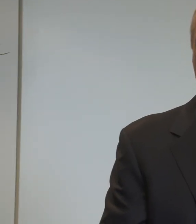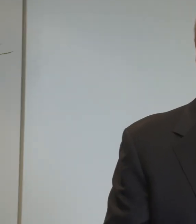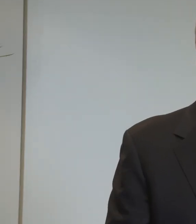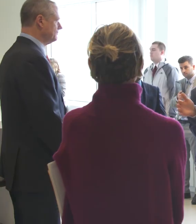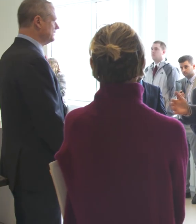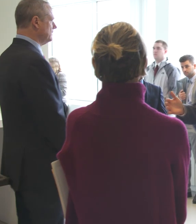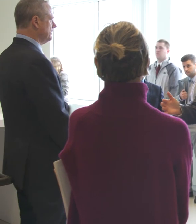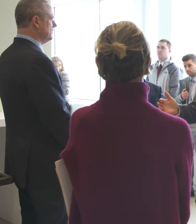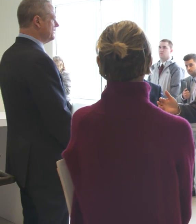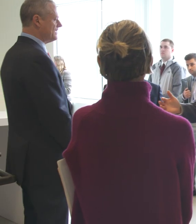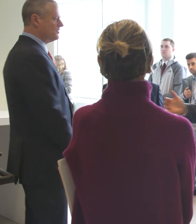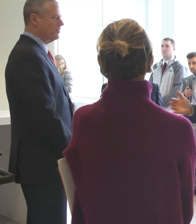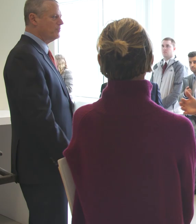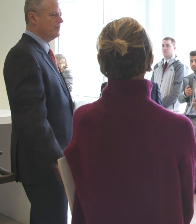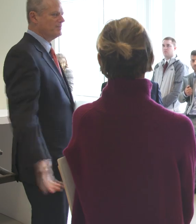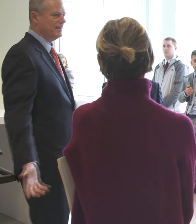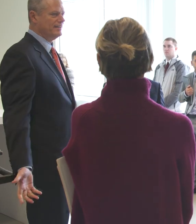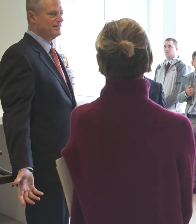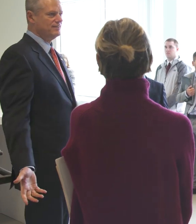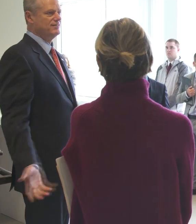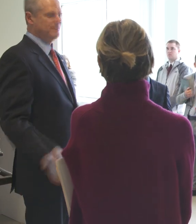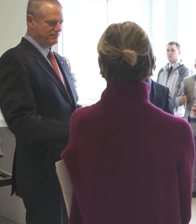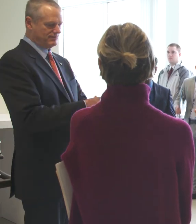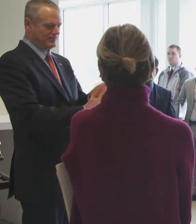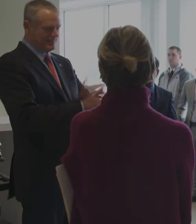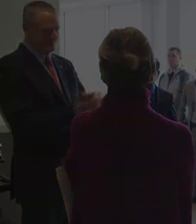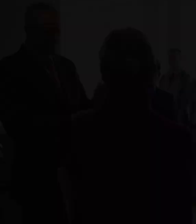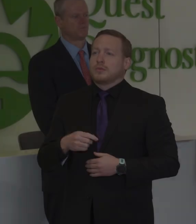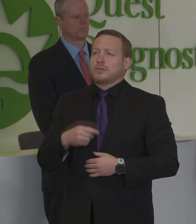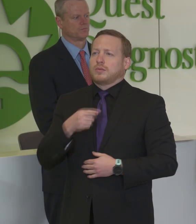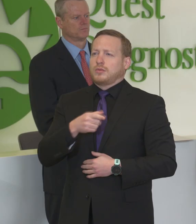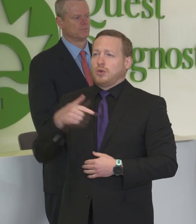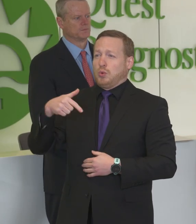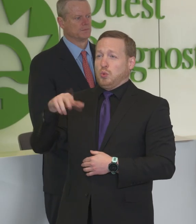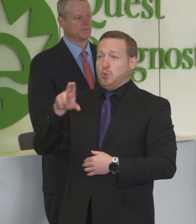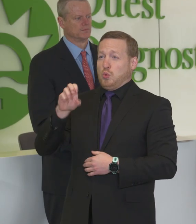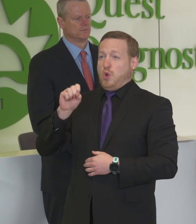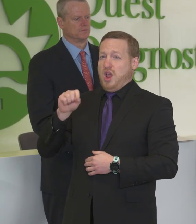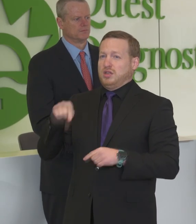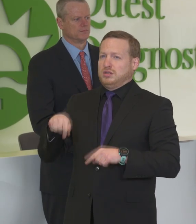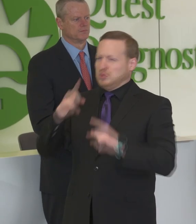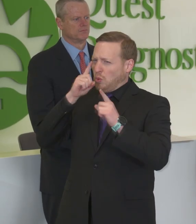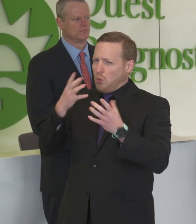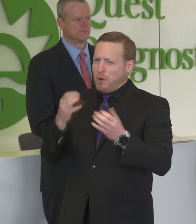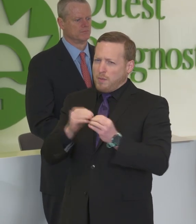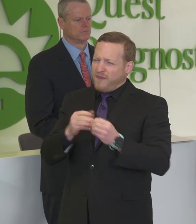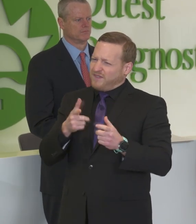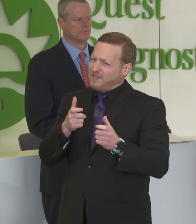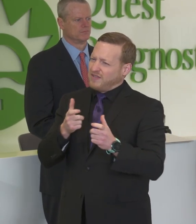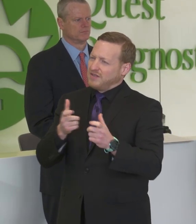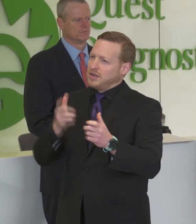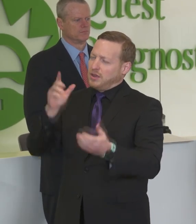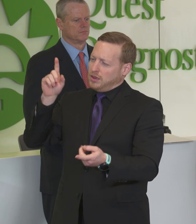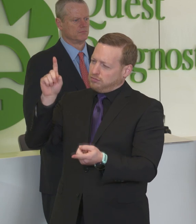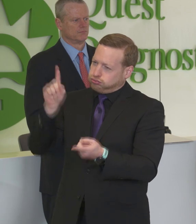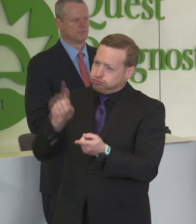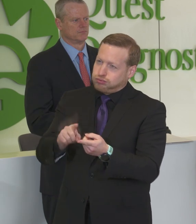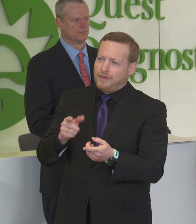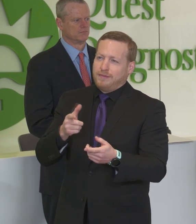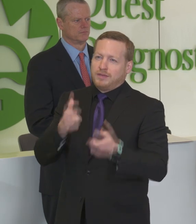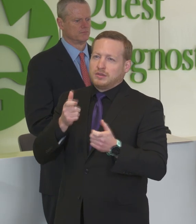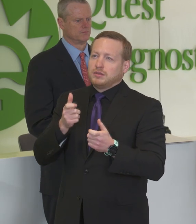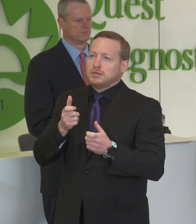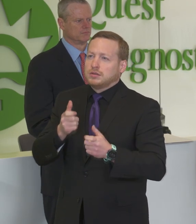get test specimens in and responses back to providers will be quickened. Our goal is to have as much